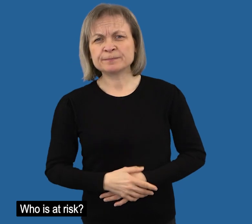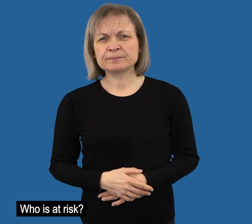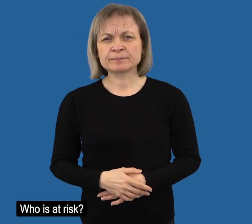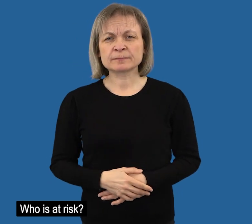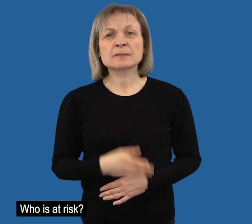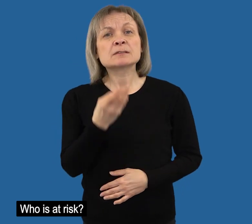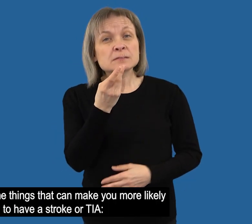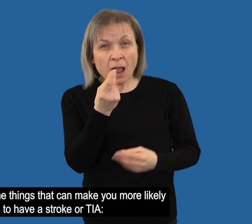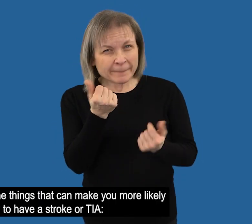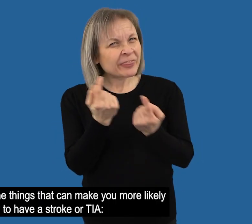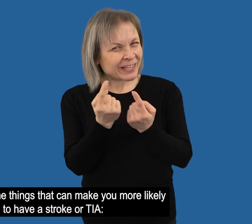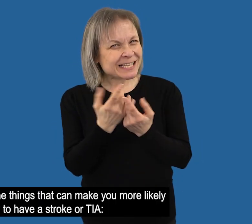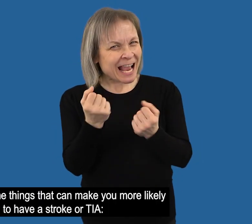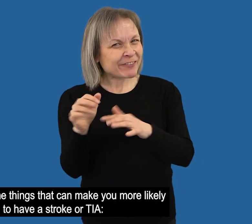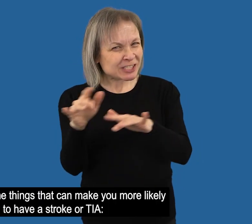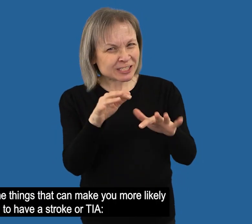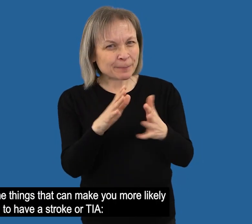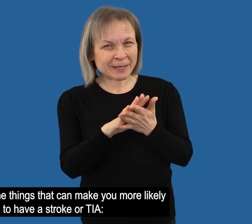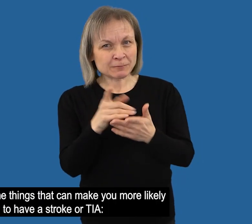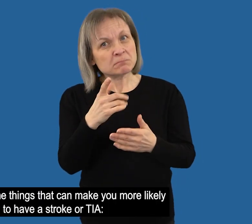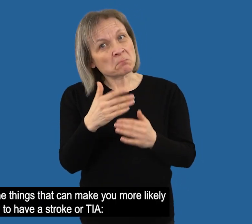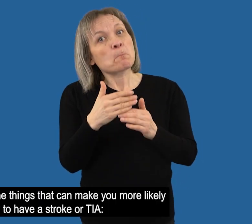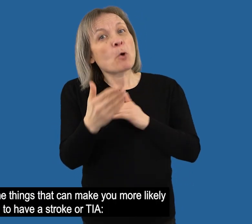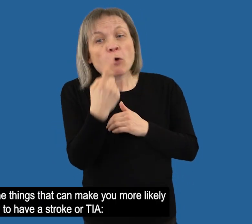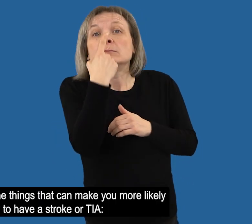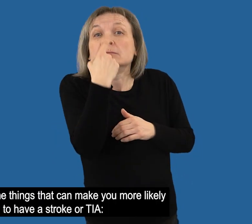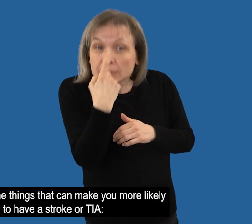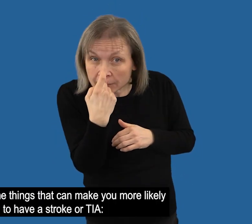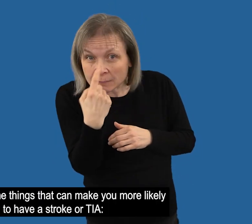There are some things that can make you more likely to have a stroke or TIA.